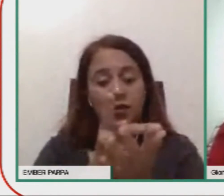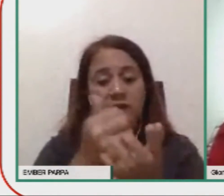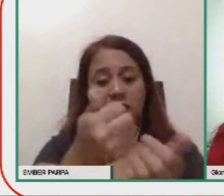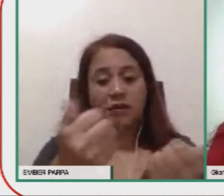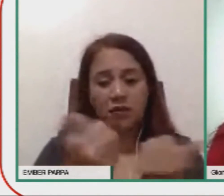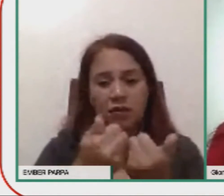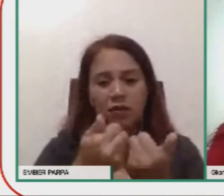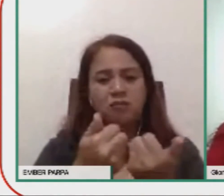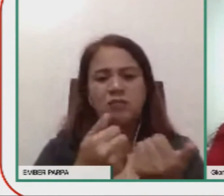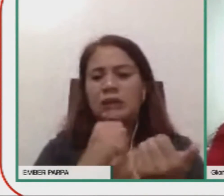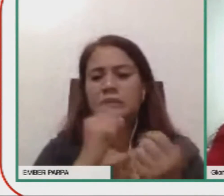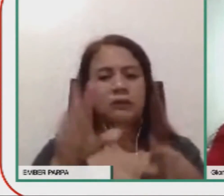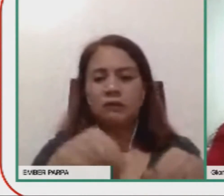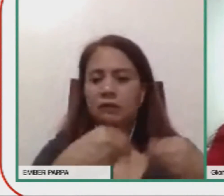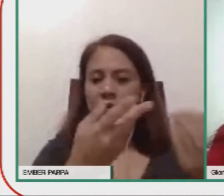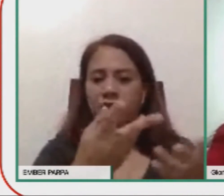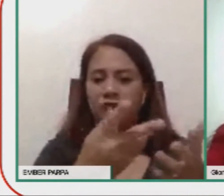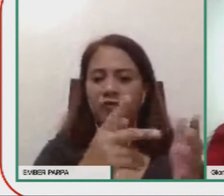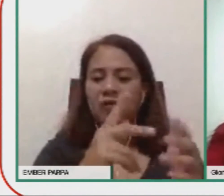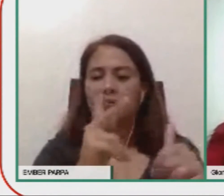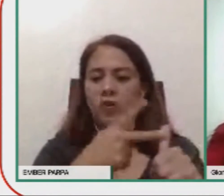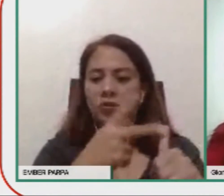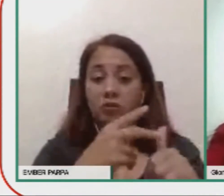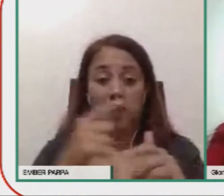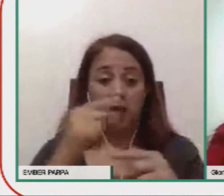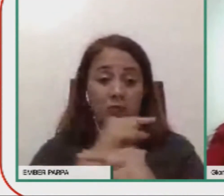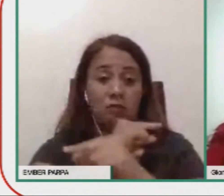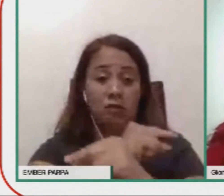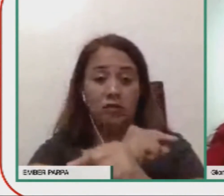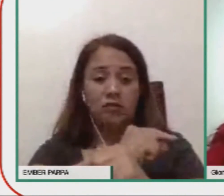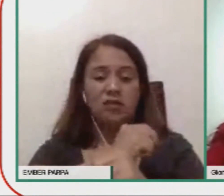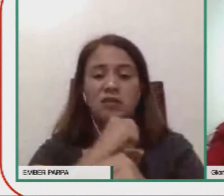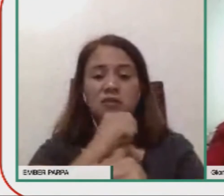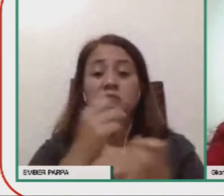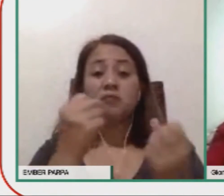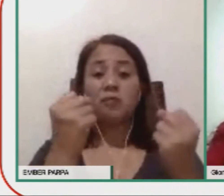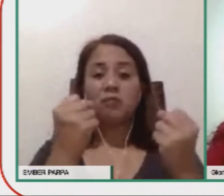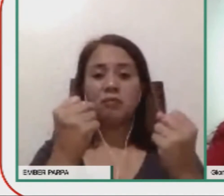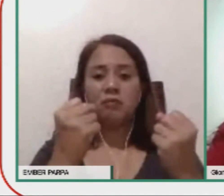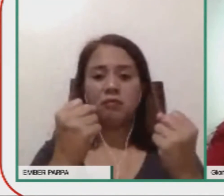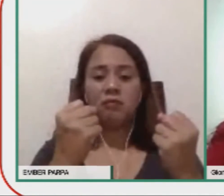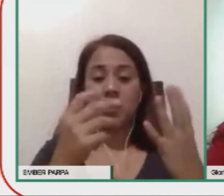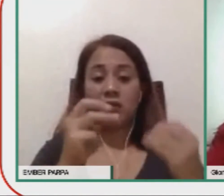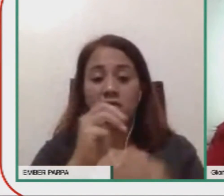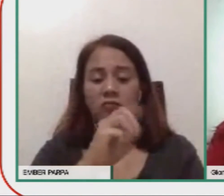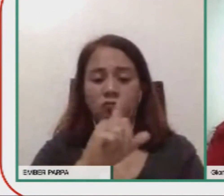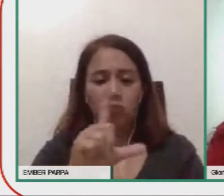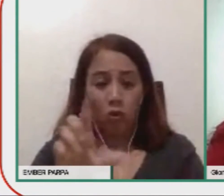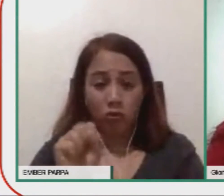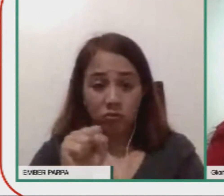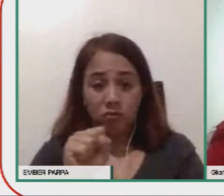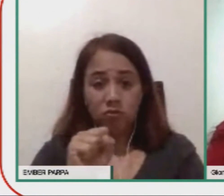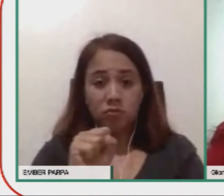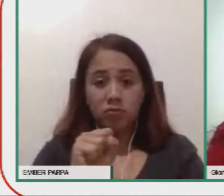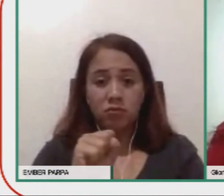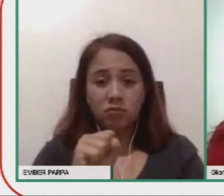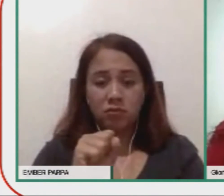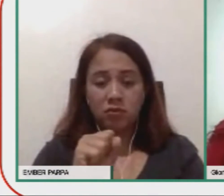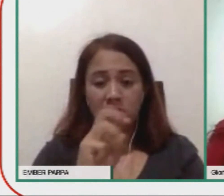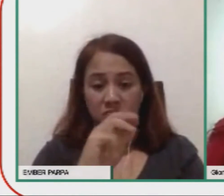hindi binibigyan ng pansin yung mga guards, hindi binibigyan ng pansin. There are malls. I don't want to mention any the malls.